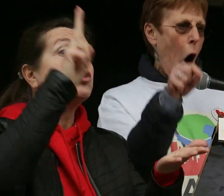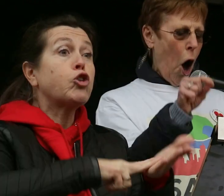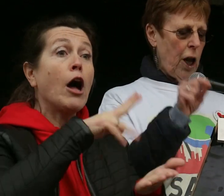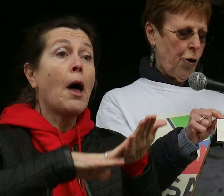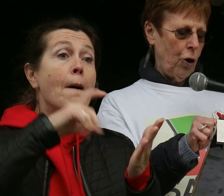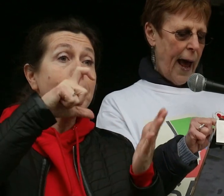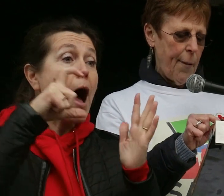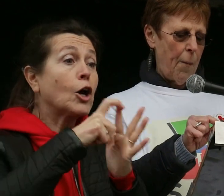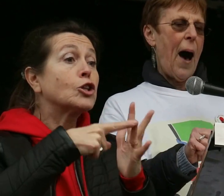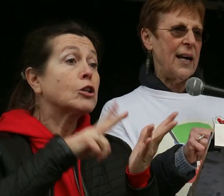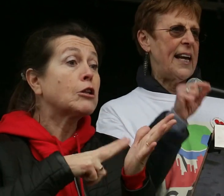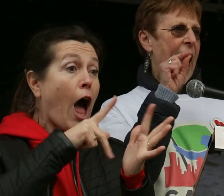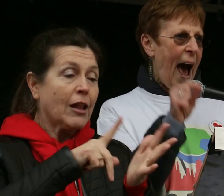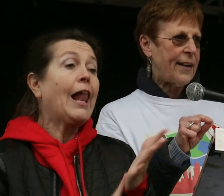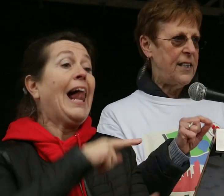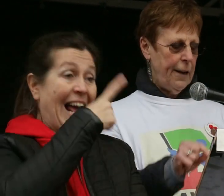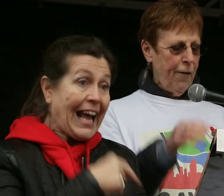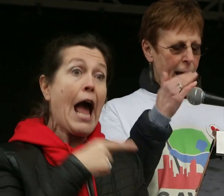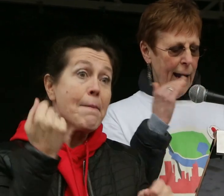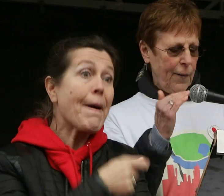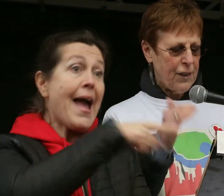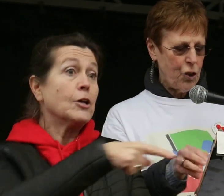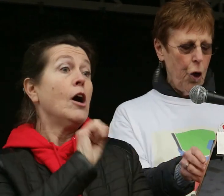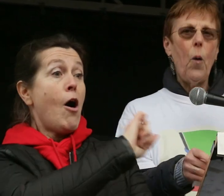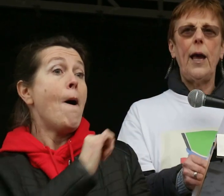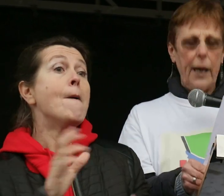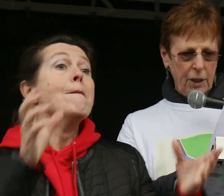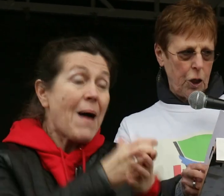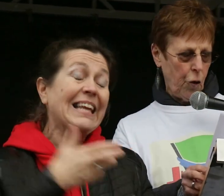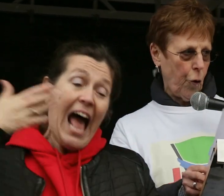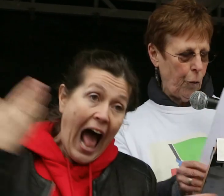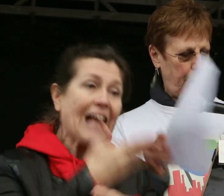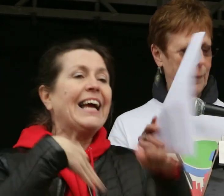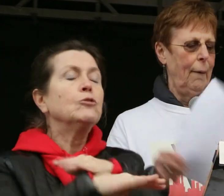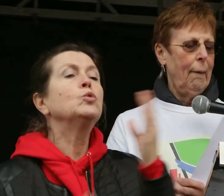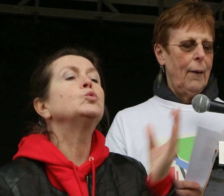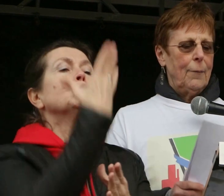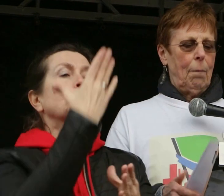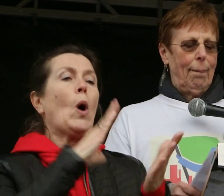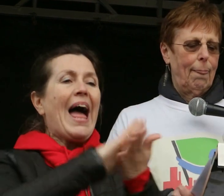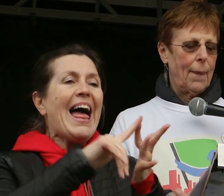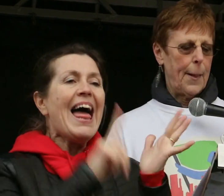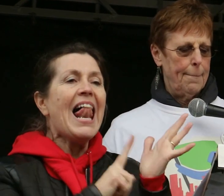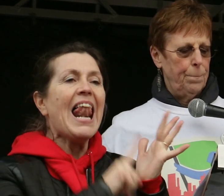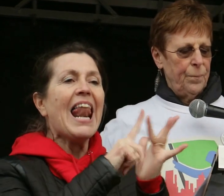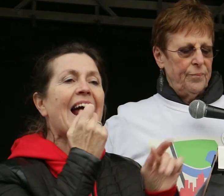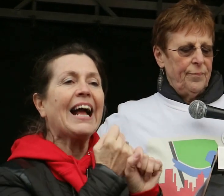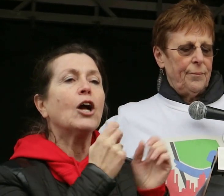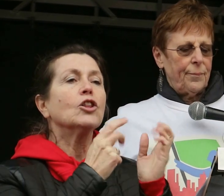get your local Labour Party active in this new Hillingdon group.